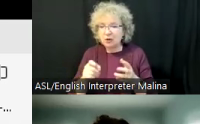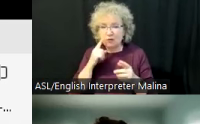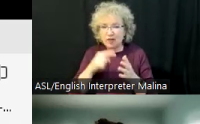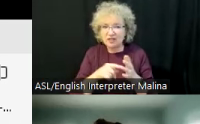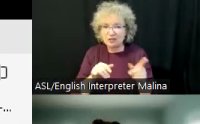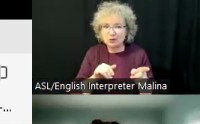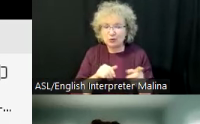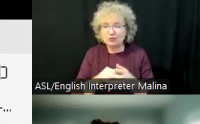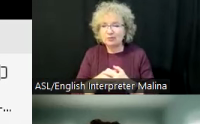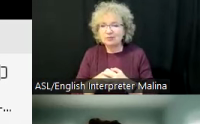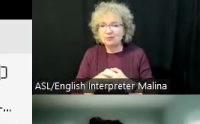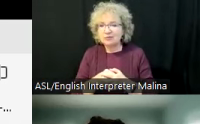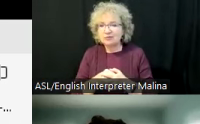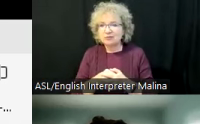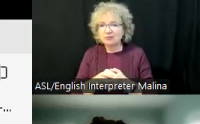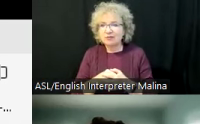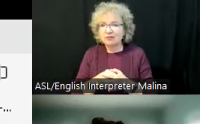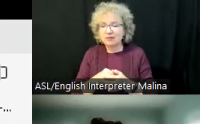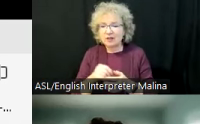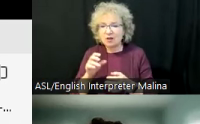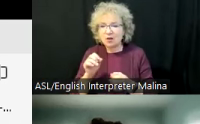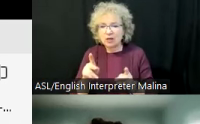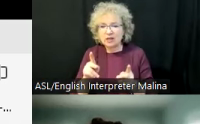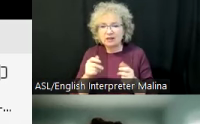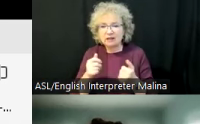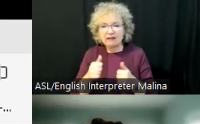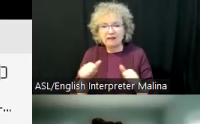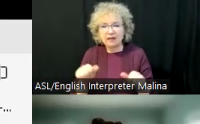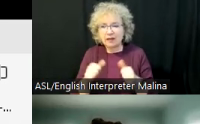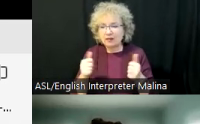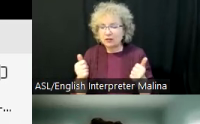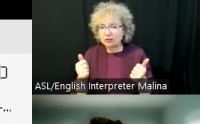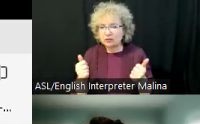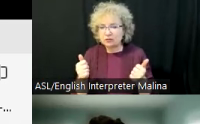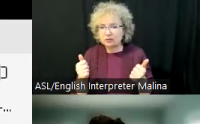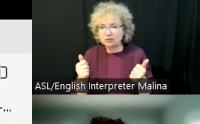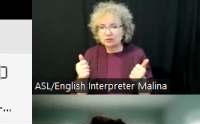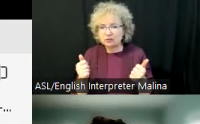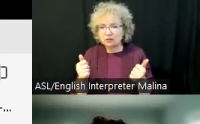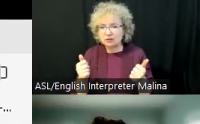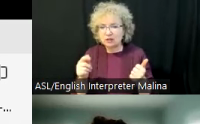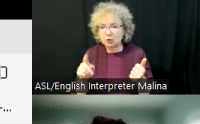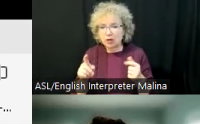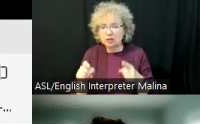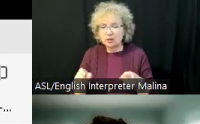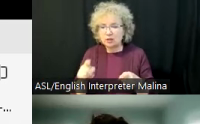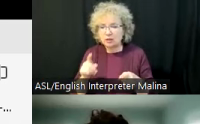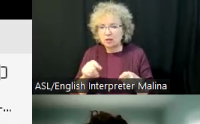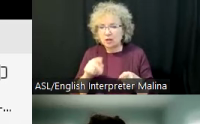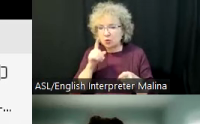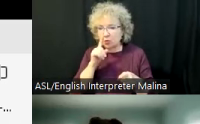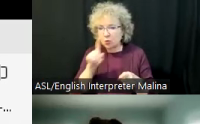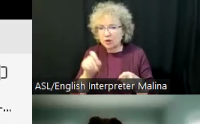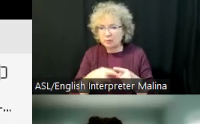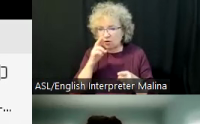so hopefully that's OK. Any other question and question about rats